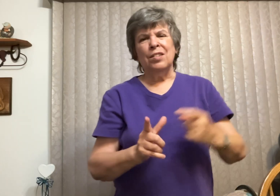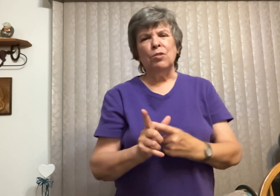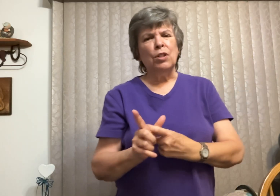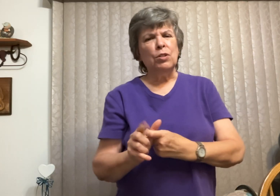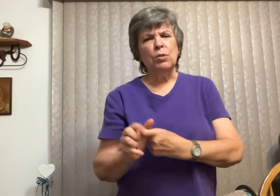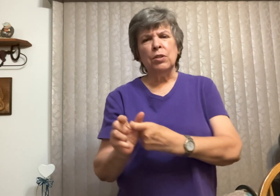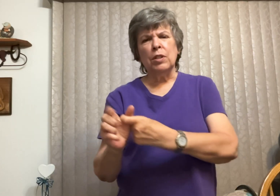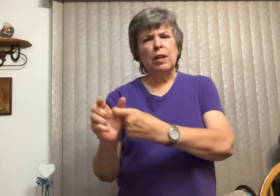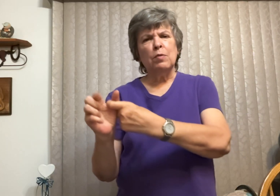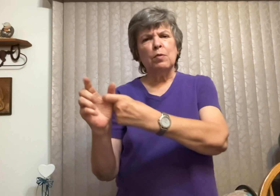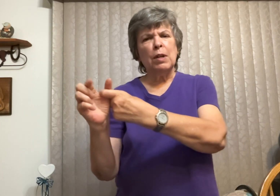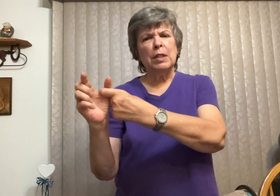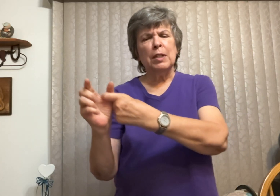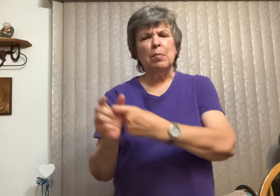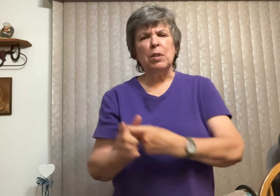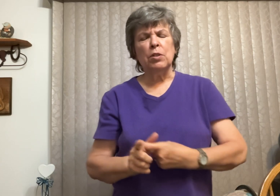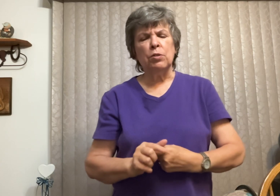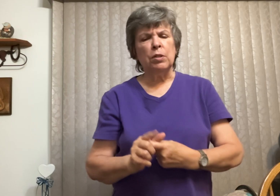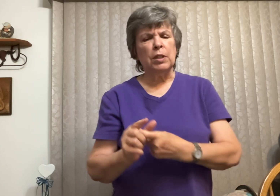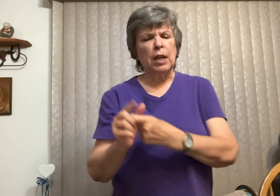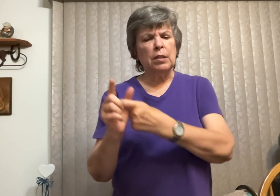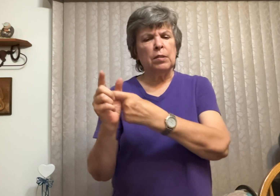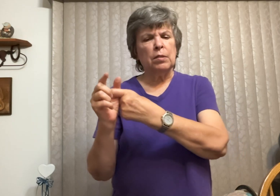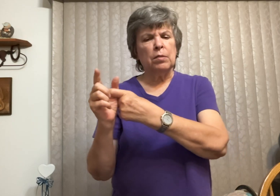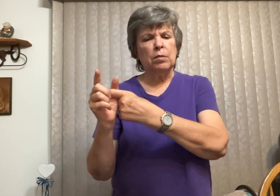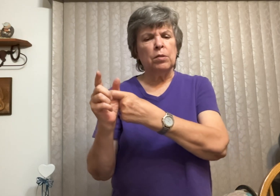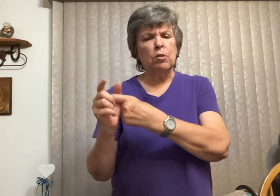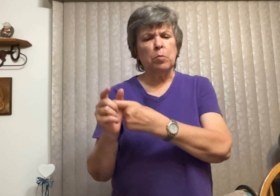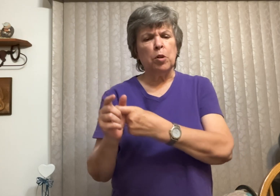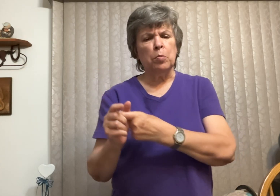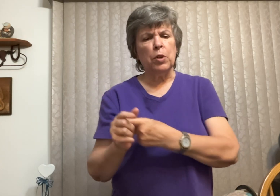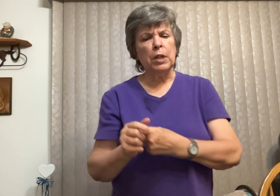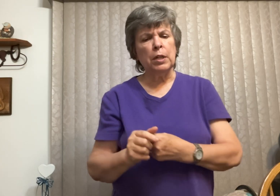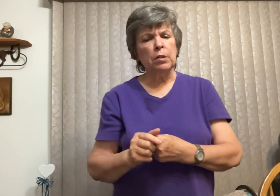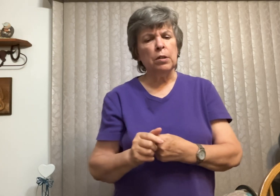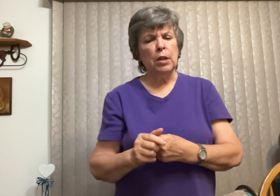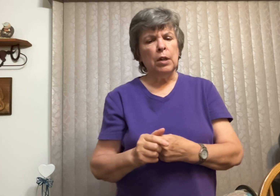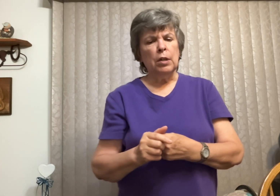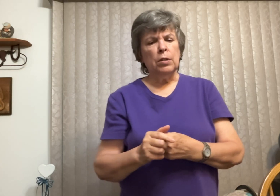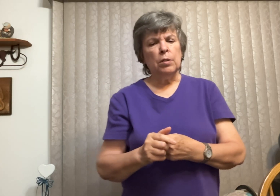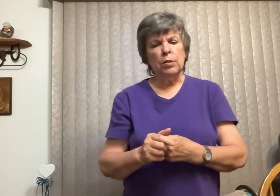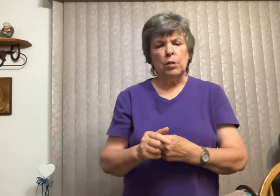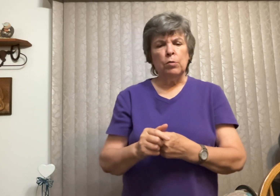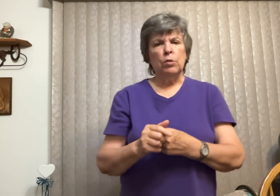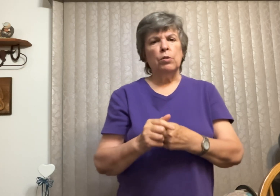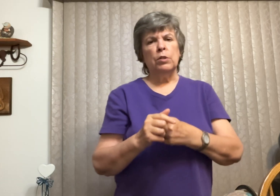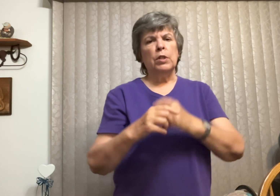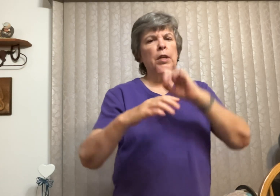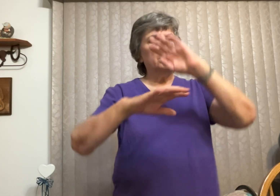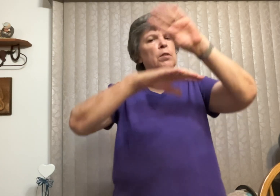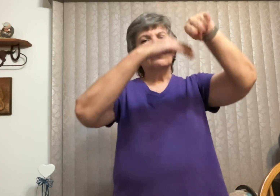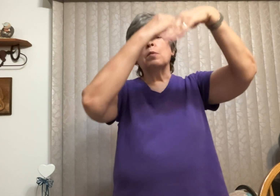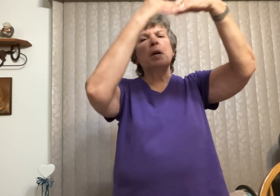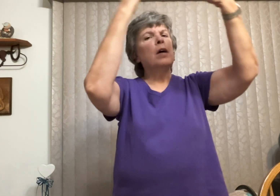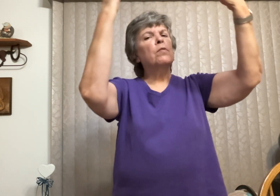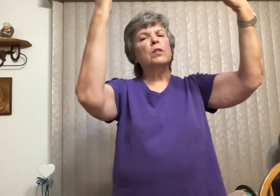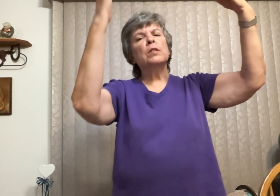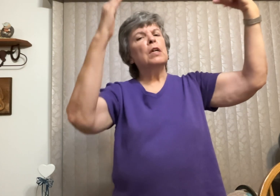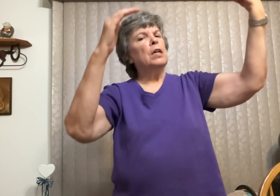can use the sign for running. I'm not sure that that's so appropriate here. You know, you could say from heaven,